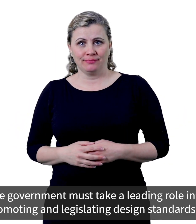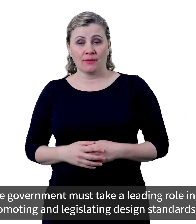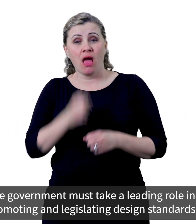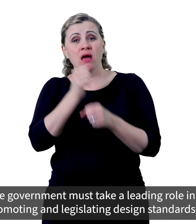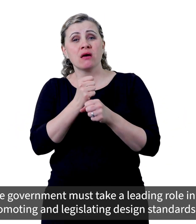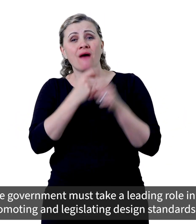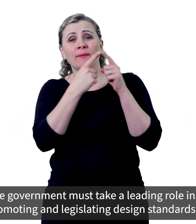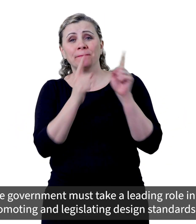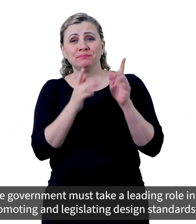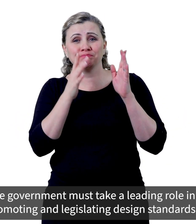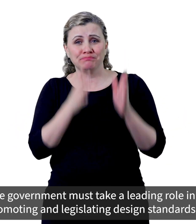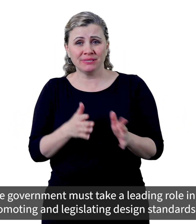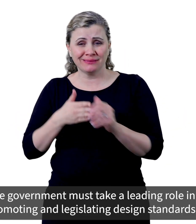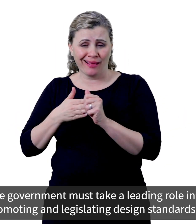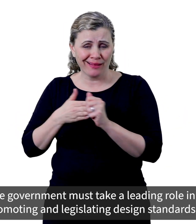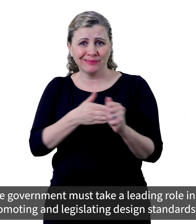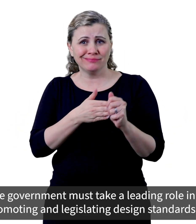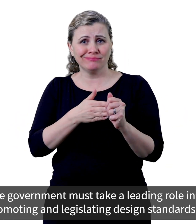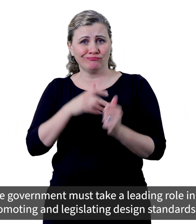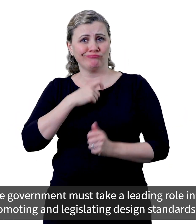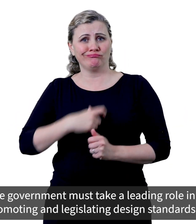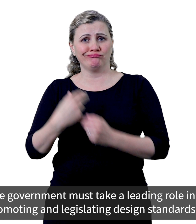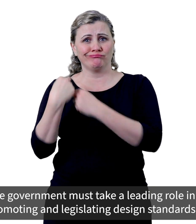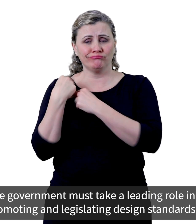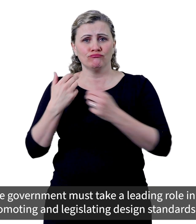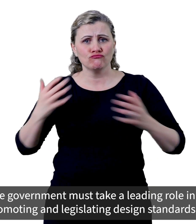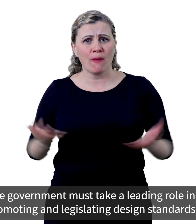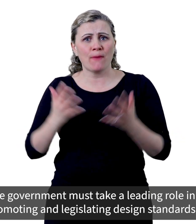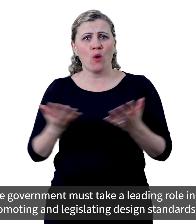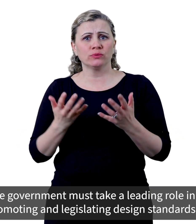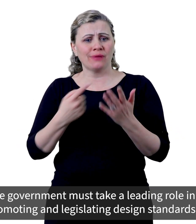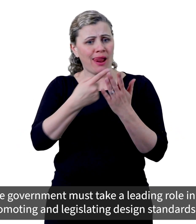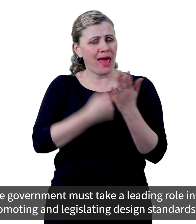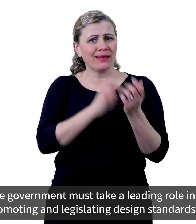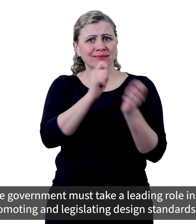The government must take a leading role in promoting and legislating design standards